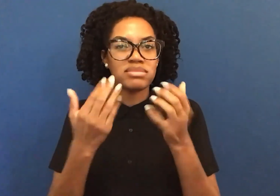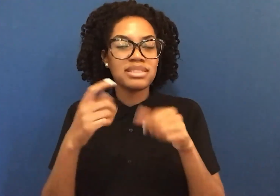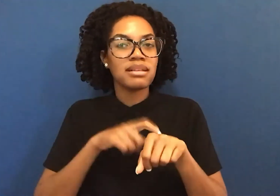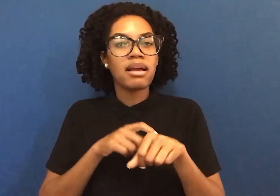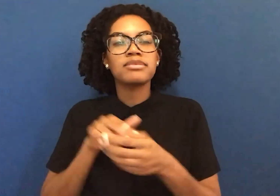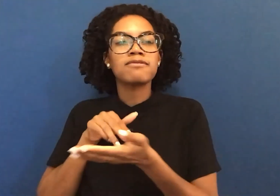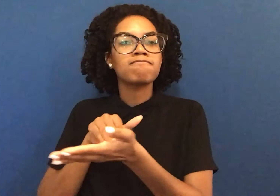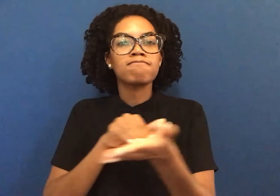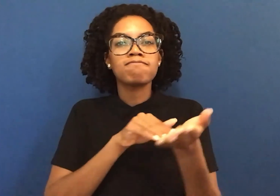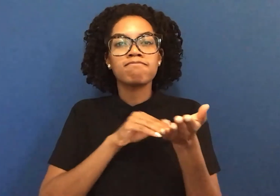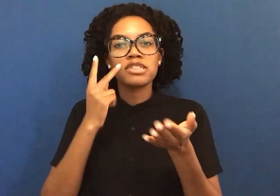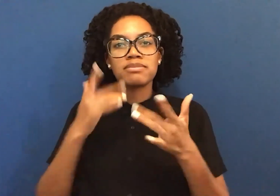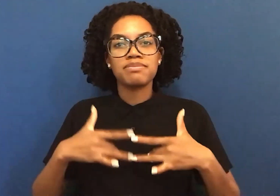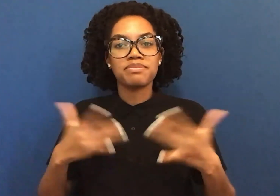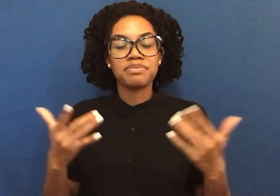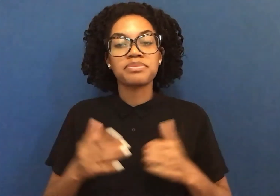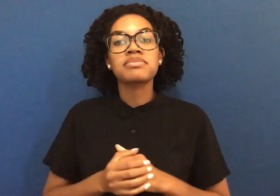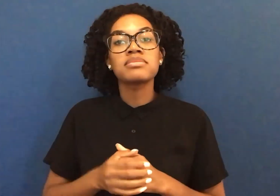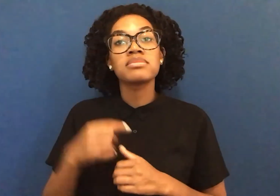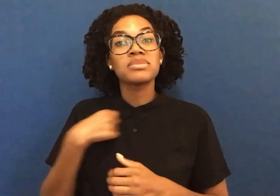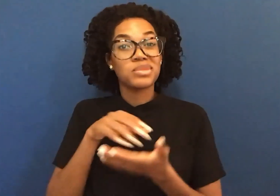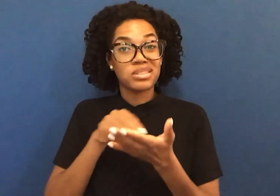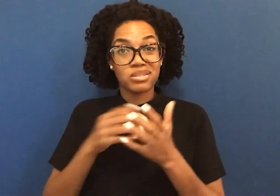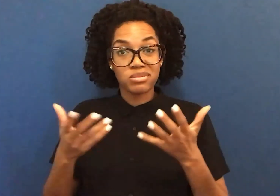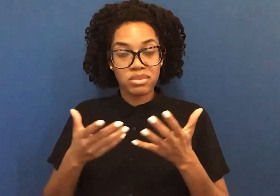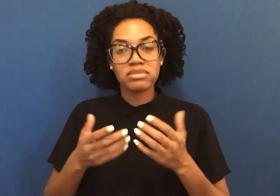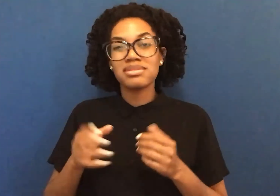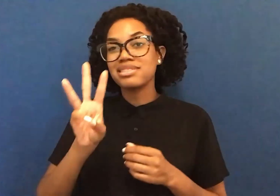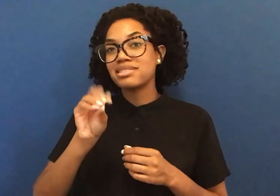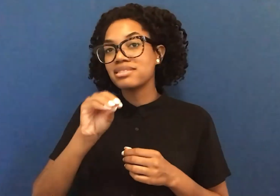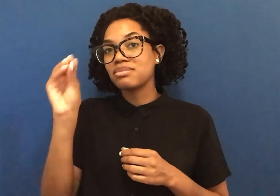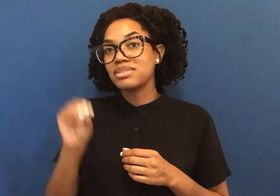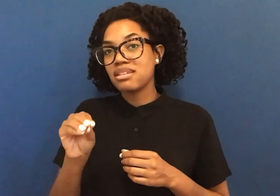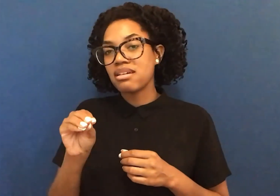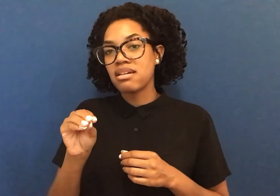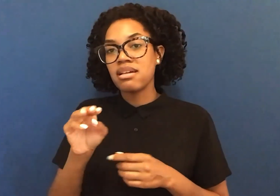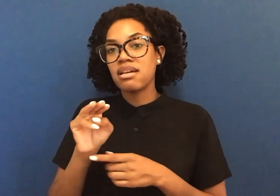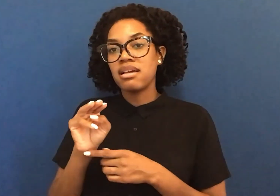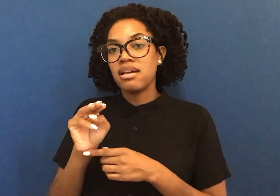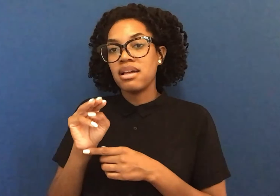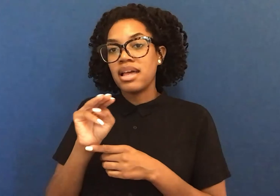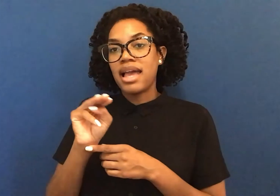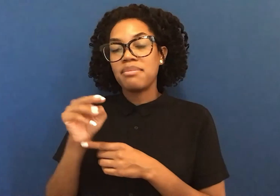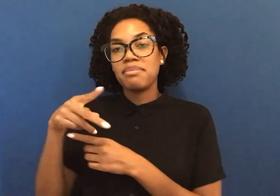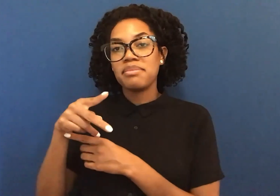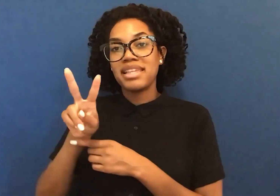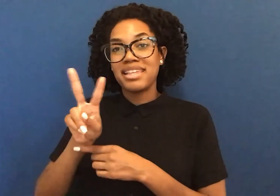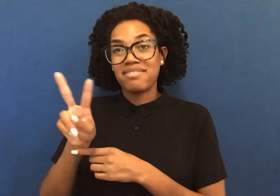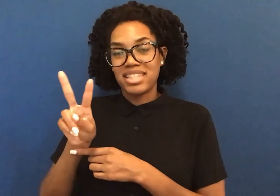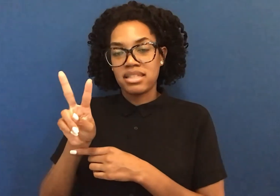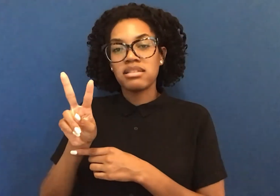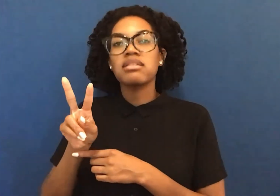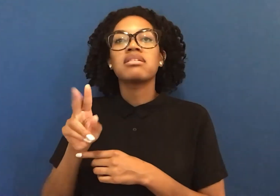are facing. And we learned very quickly that about 60% of MPV cases and MPV patients also had